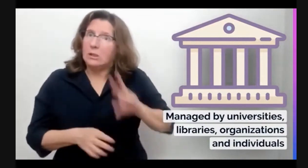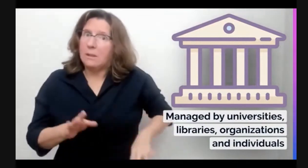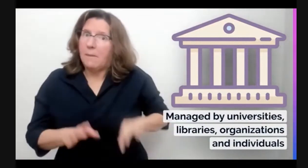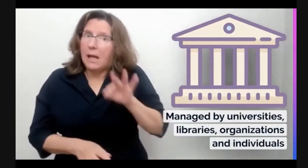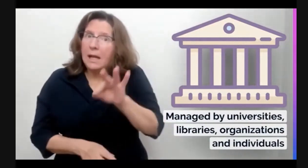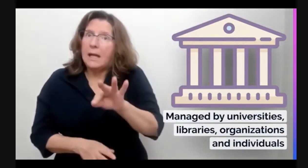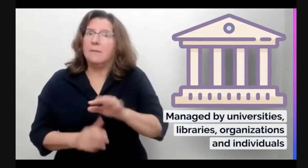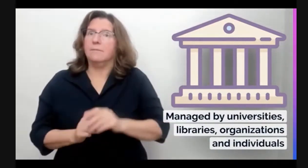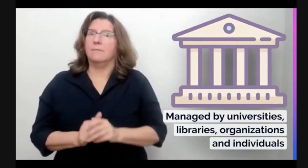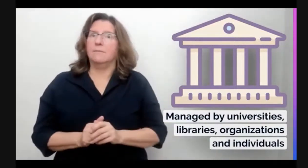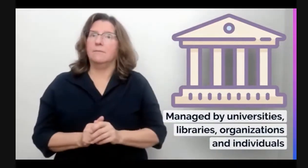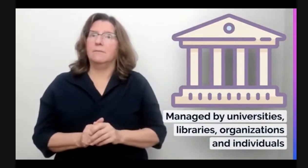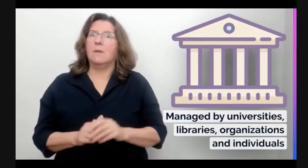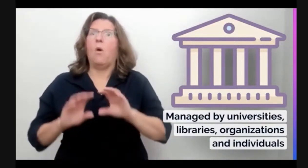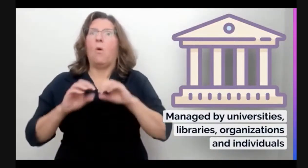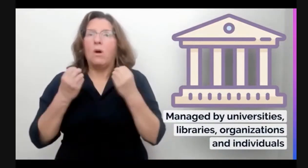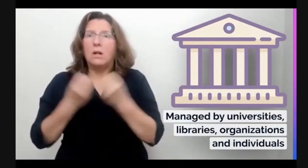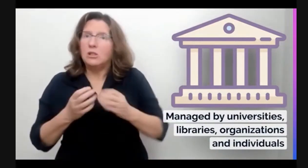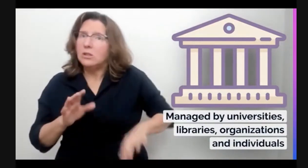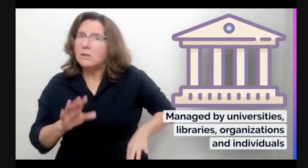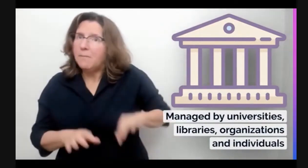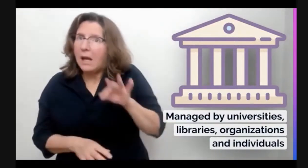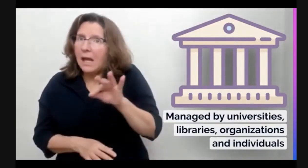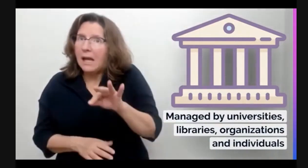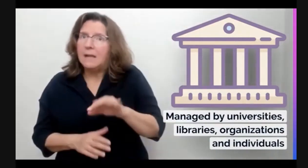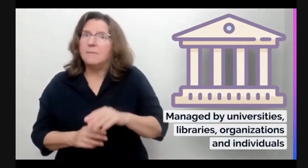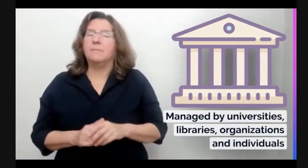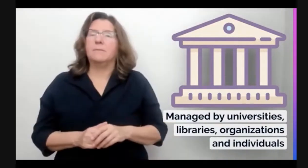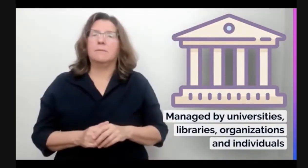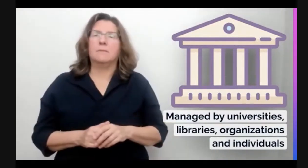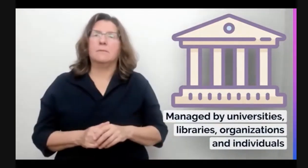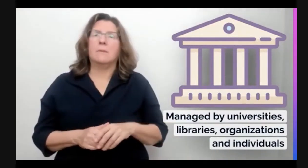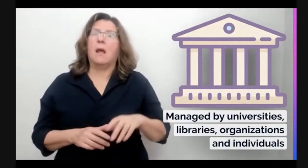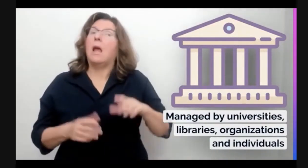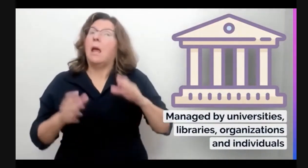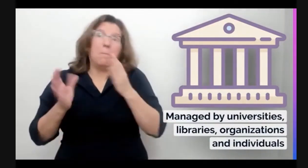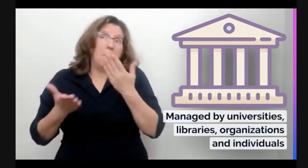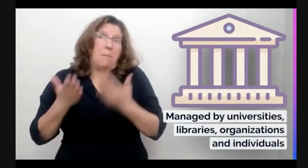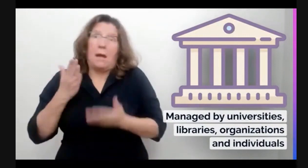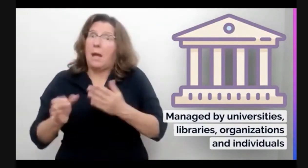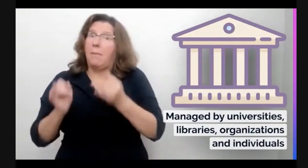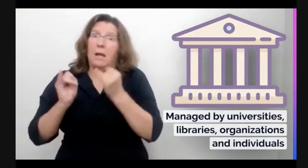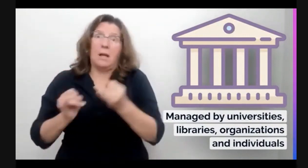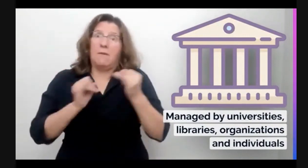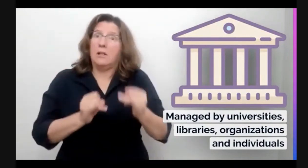by universities, libraries, and organizations.